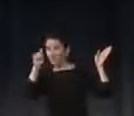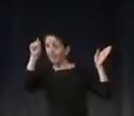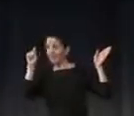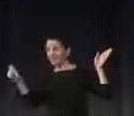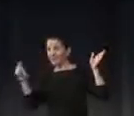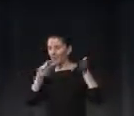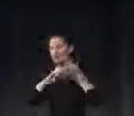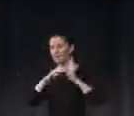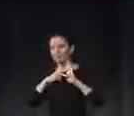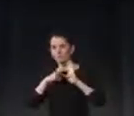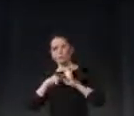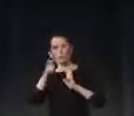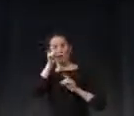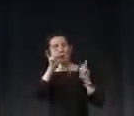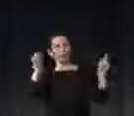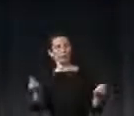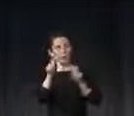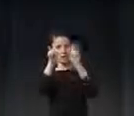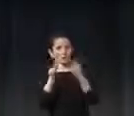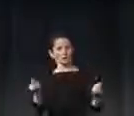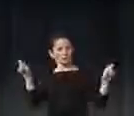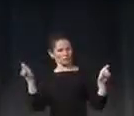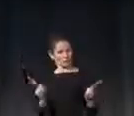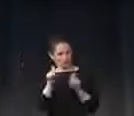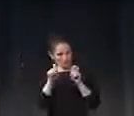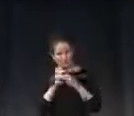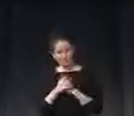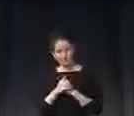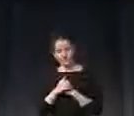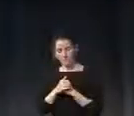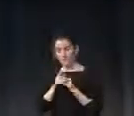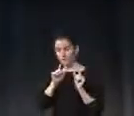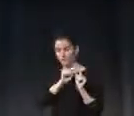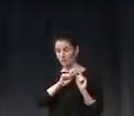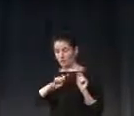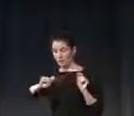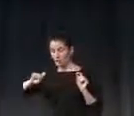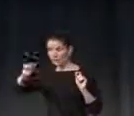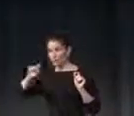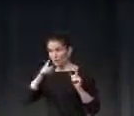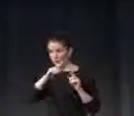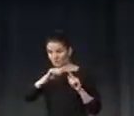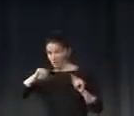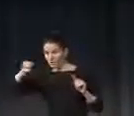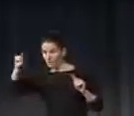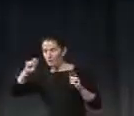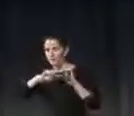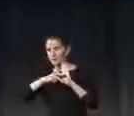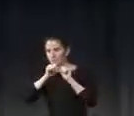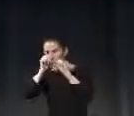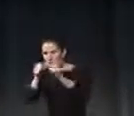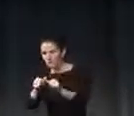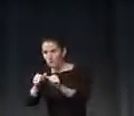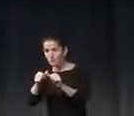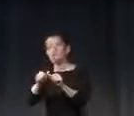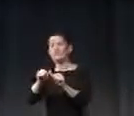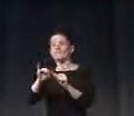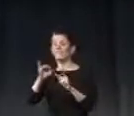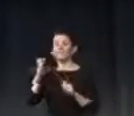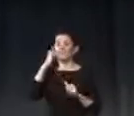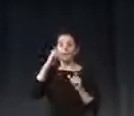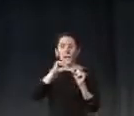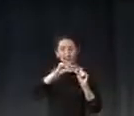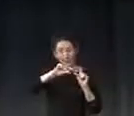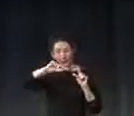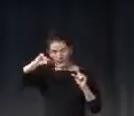bottom half of this page. The length of a line indicated duration. Its thickness corresponded to force or